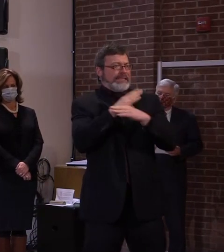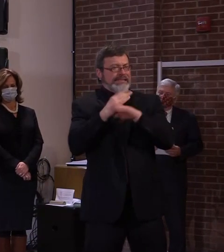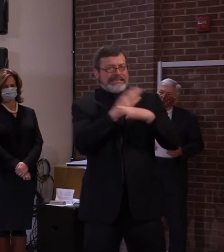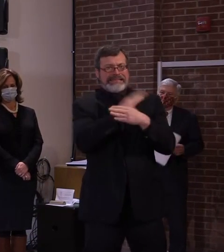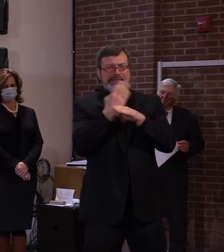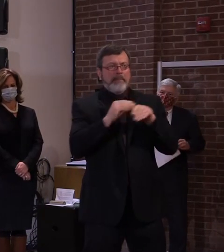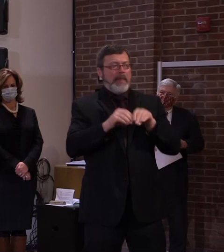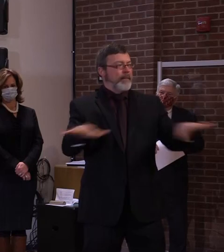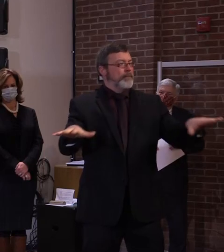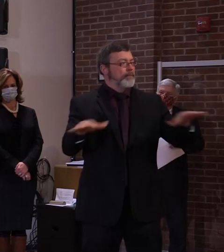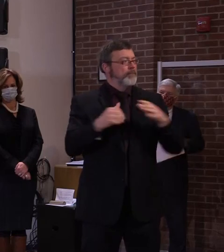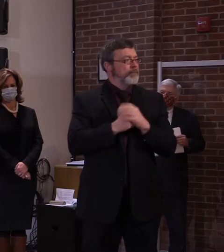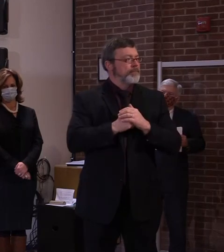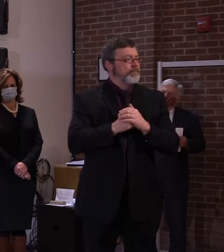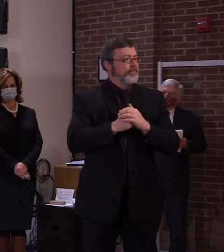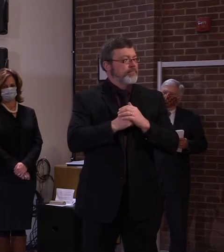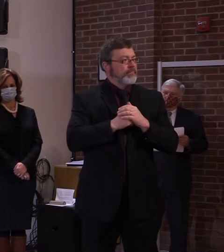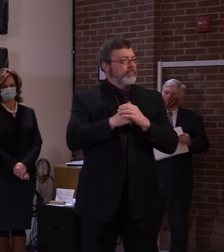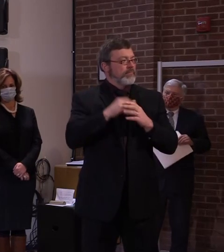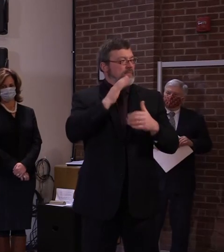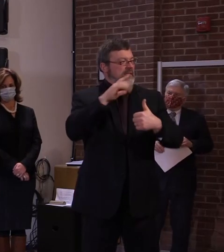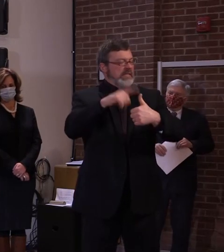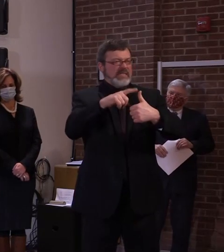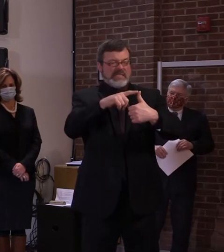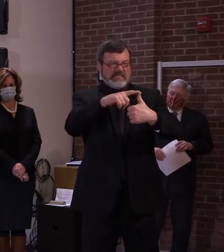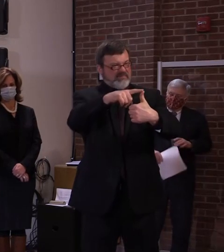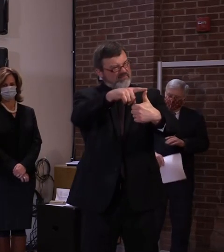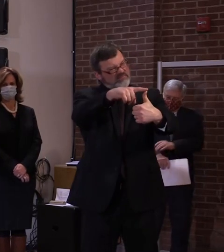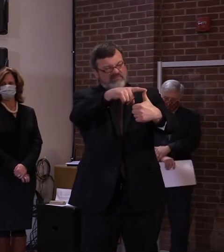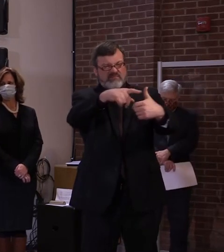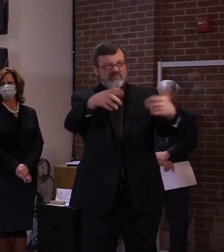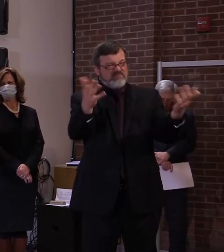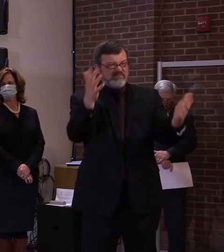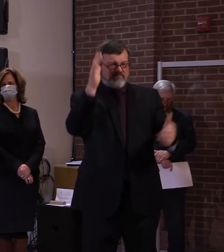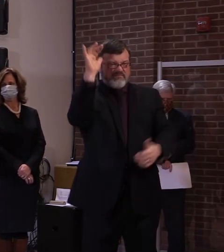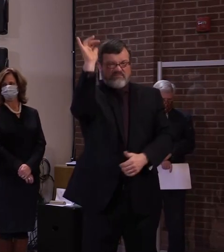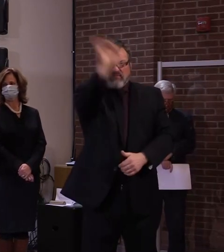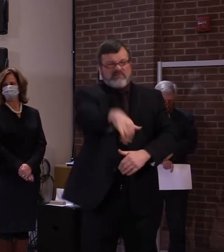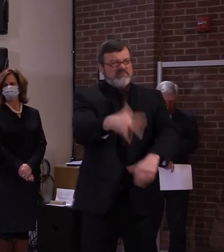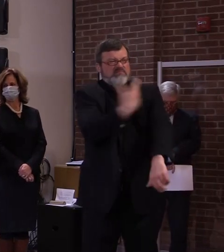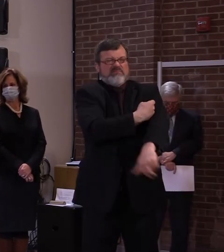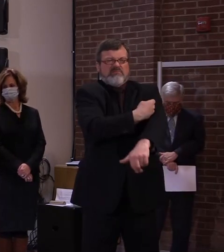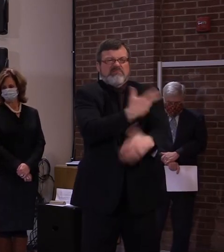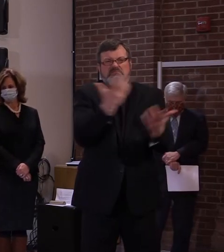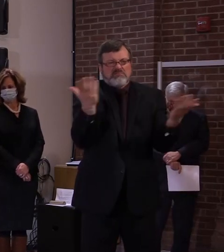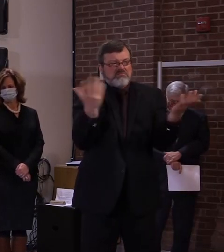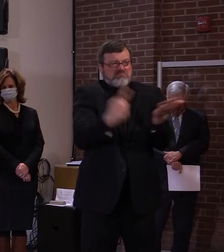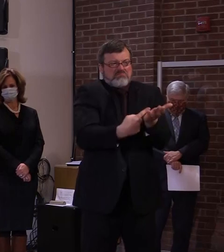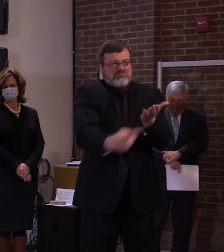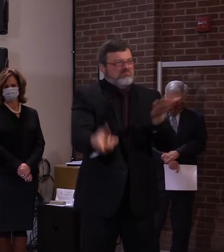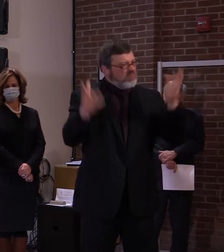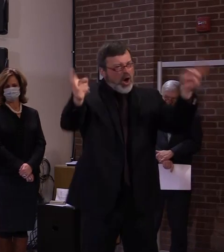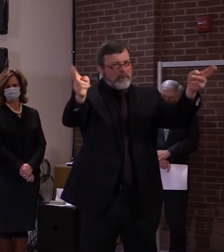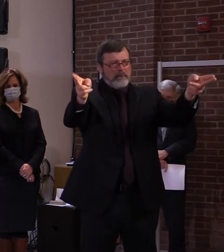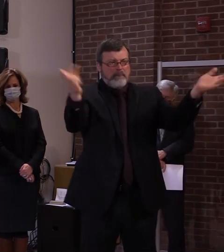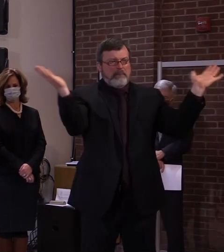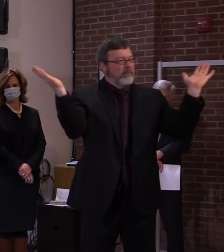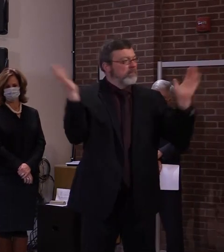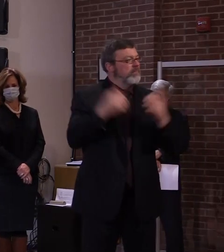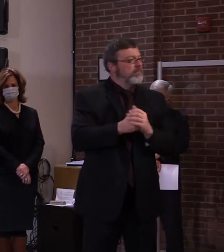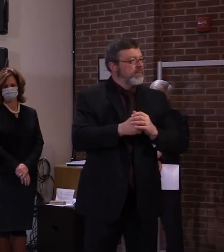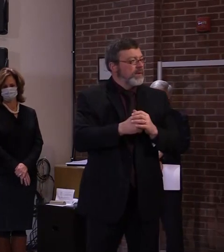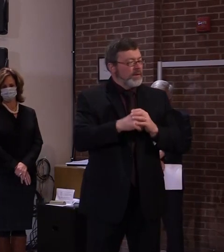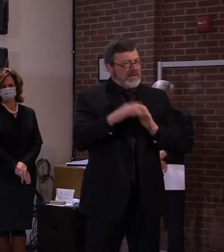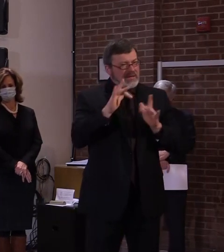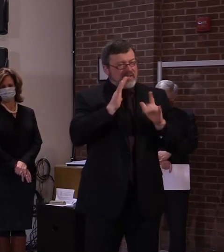three, vaccination continues to remain our most important strategy. And in terms of Omicron, it's more important than ever that students and staff get